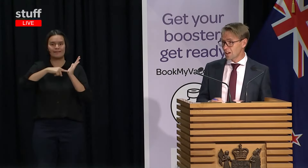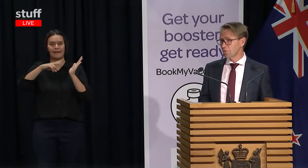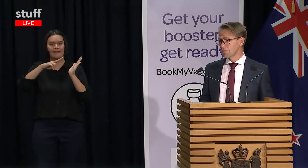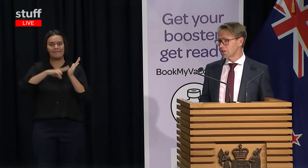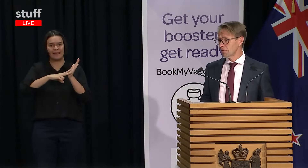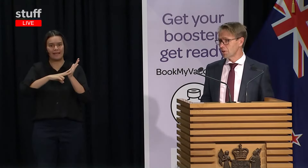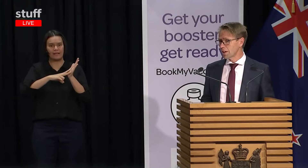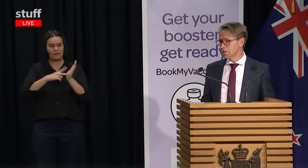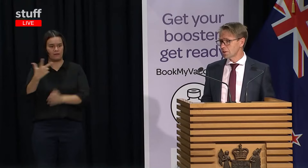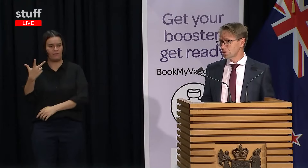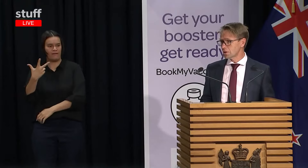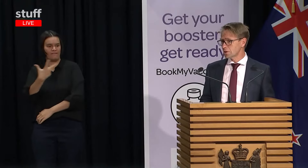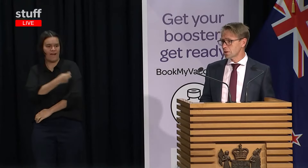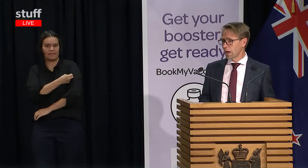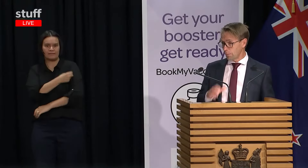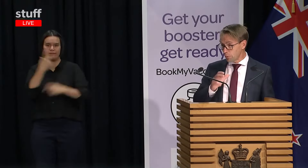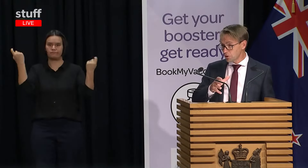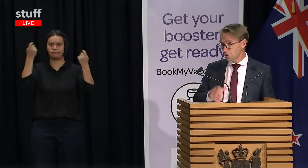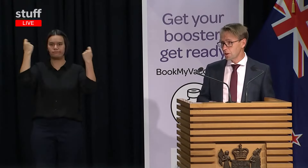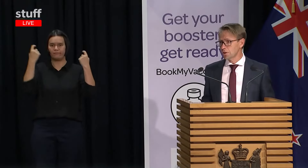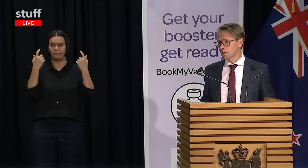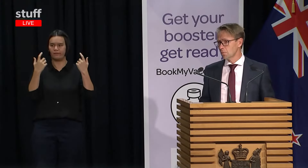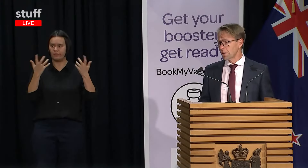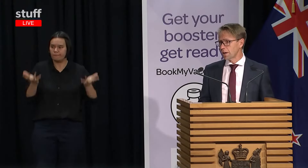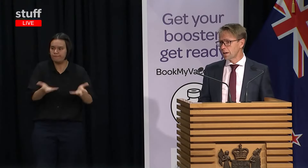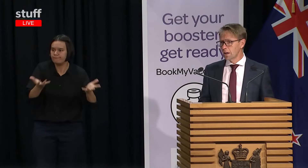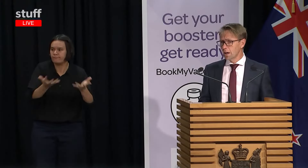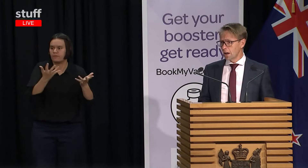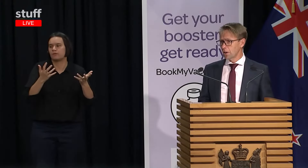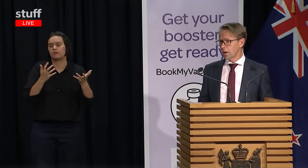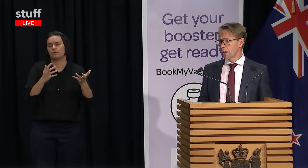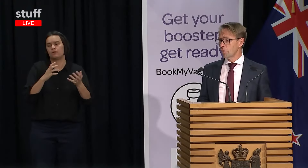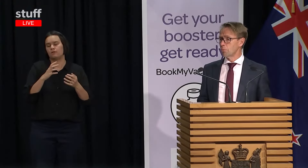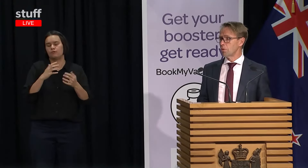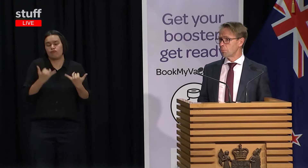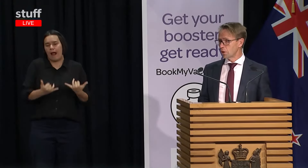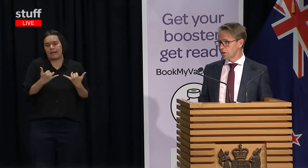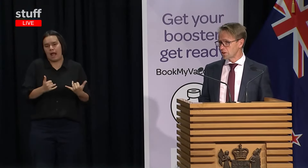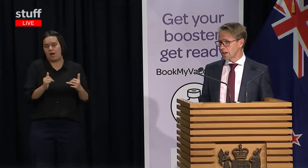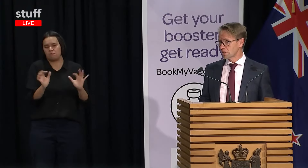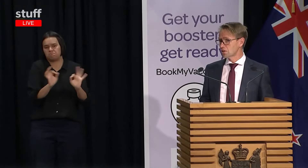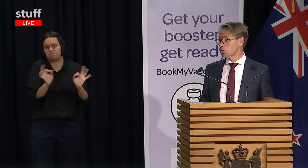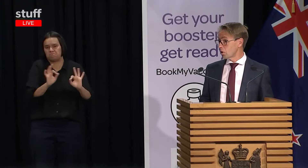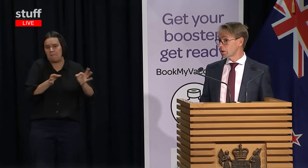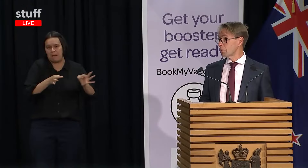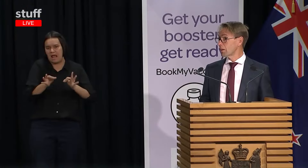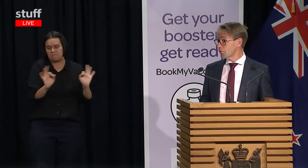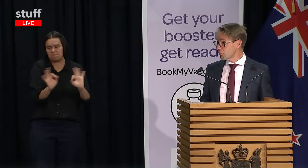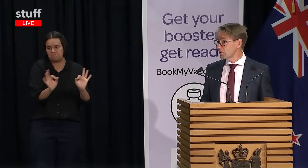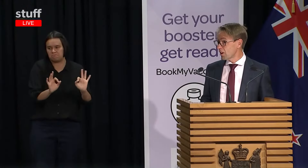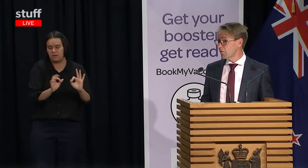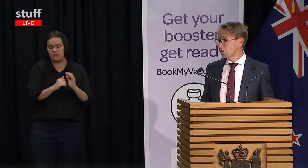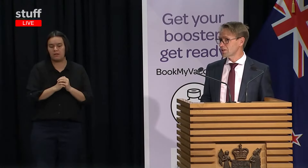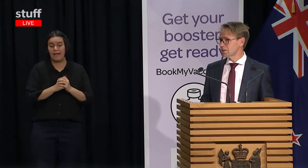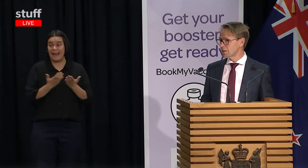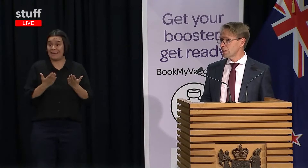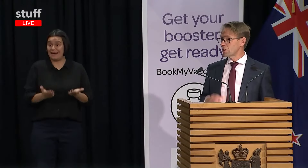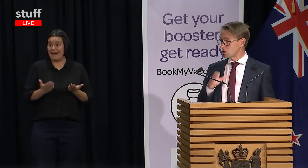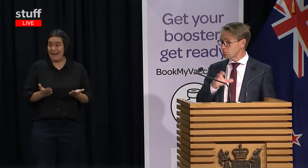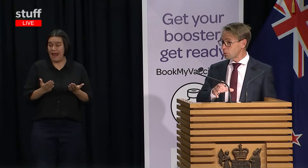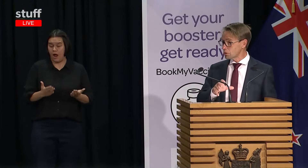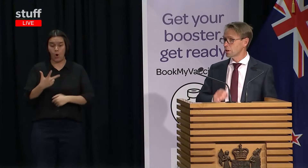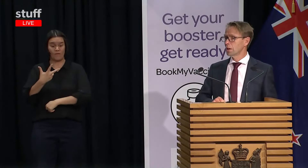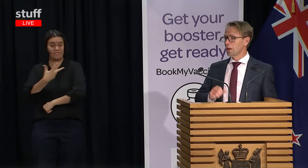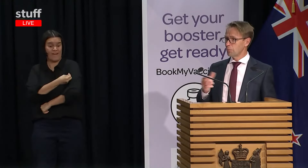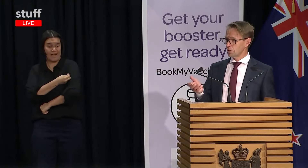said, yesterday 57,000 doses, booster doses in one day, and the bookings are strong at around 55,000 a day.